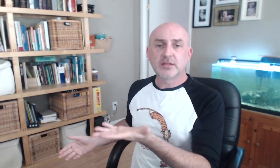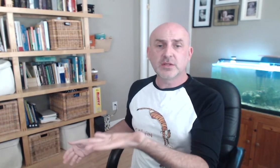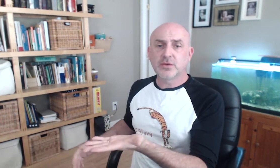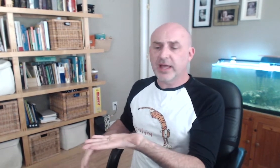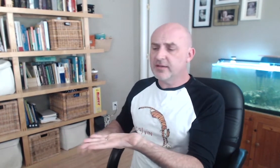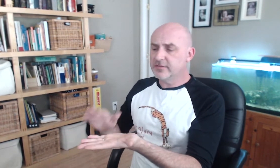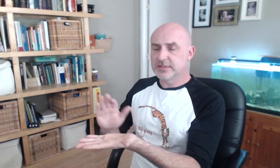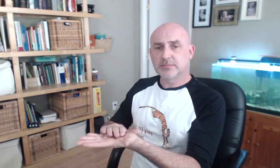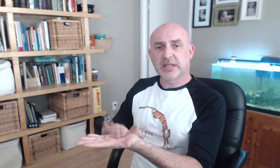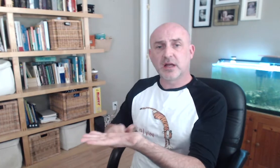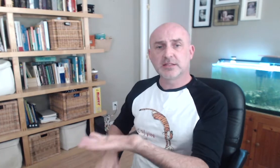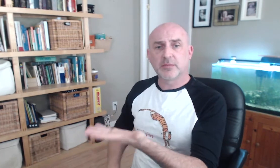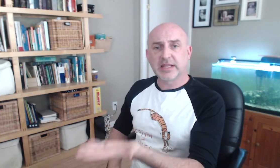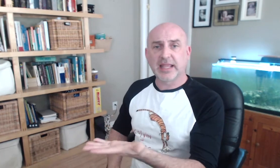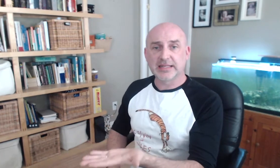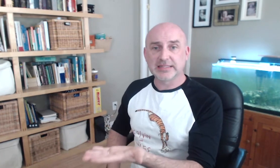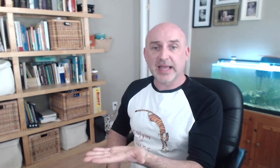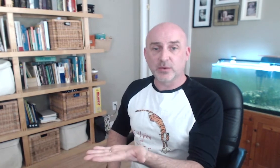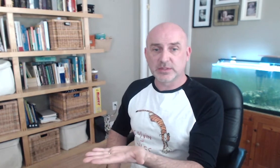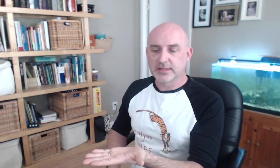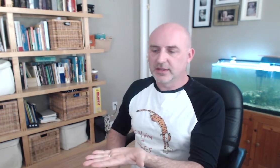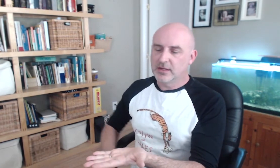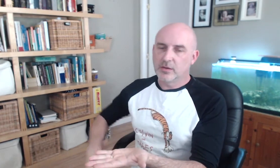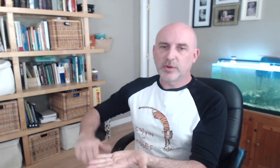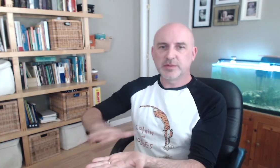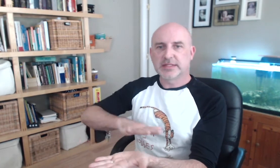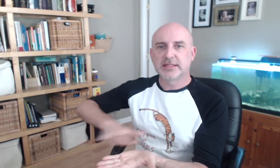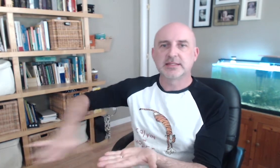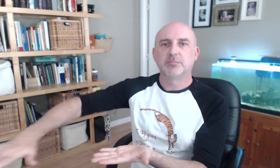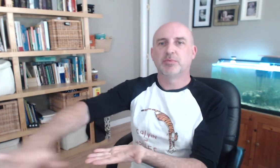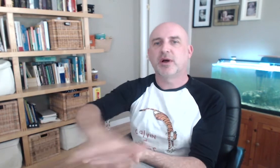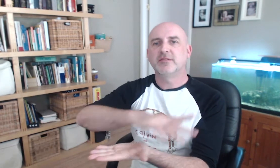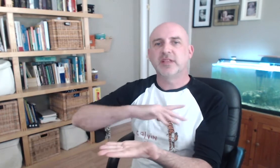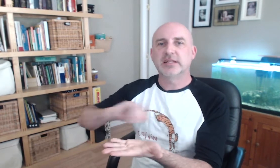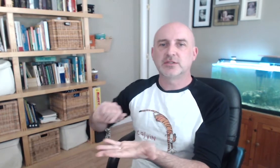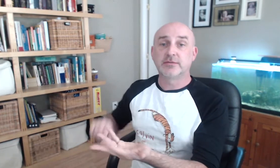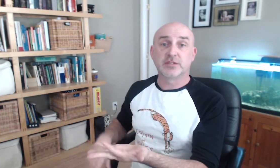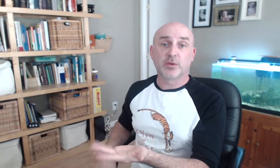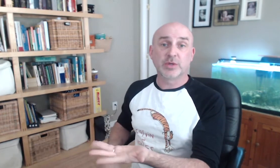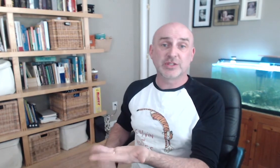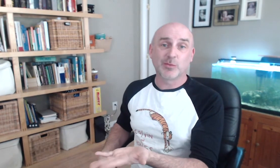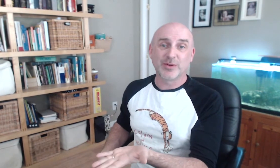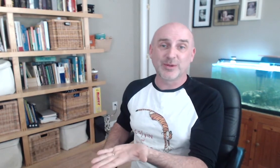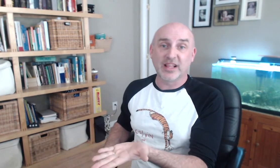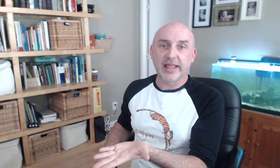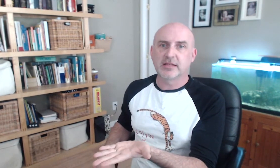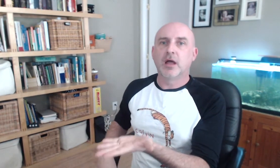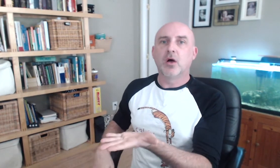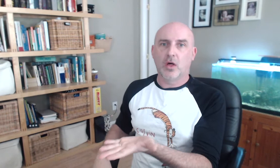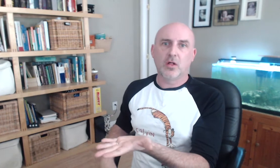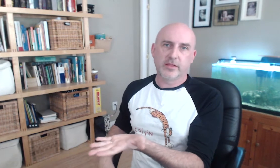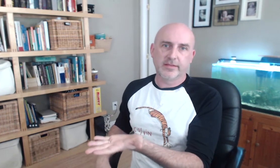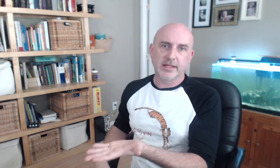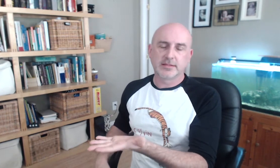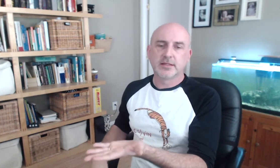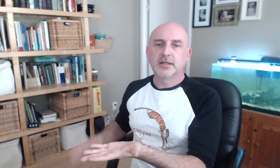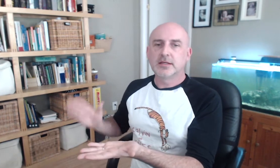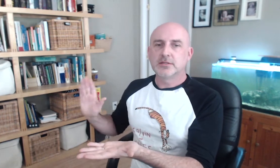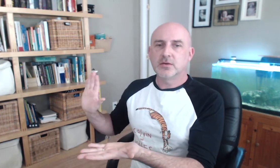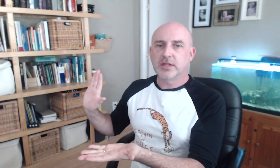you have... This is my non-dominant hand is out, representing this broad, flat surface from which I'm going to collect all the things. So the other